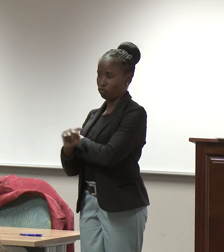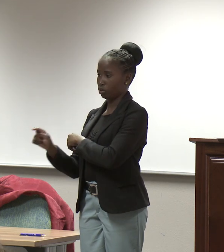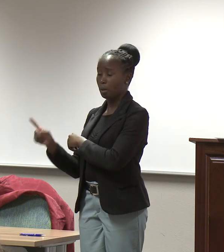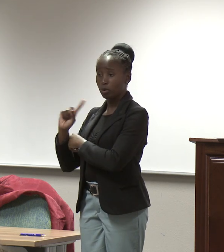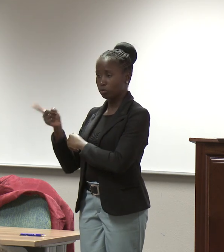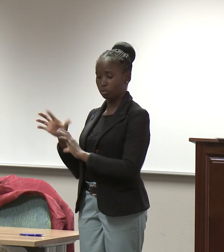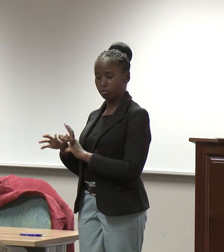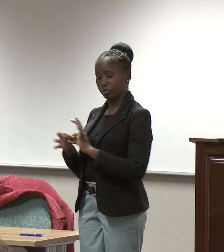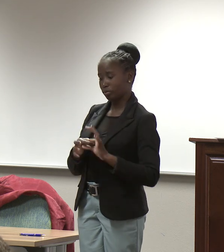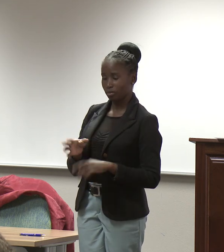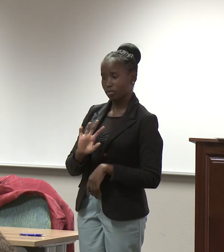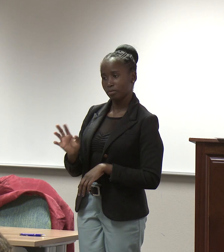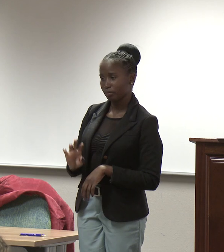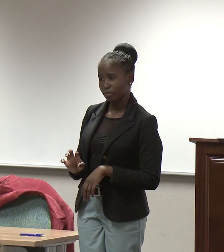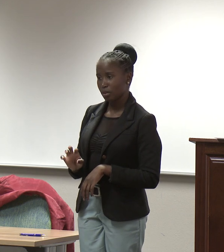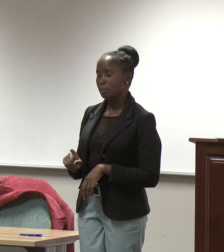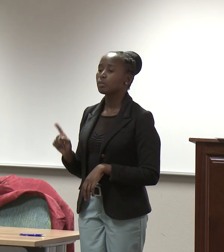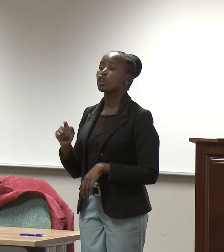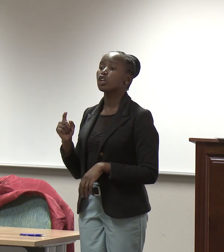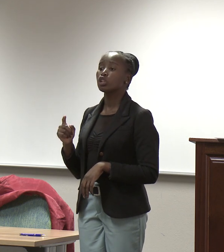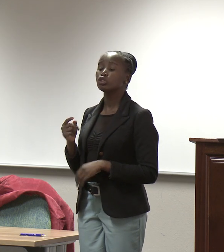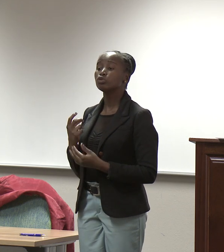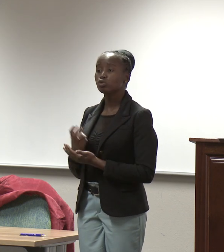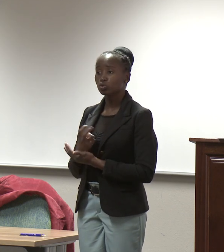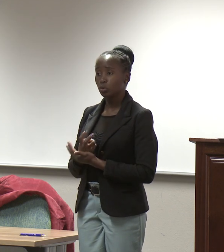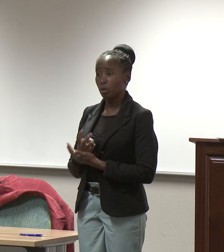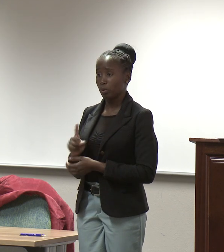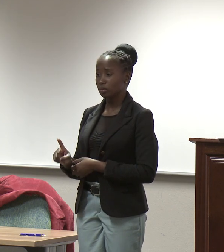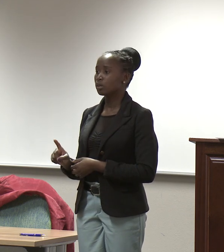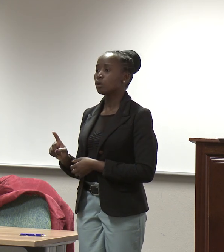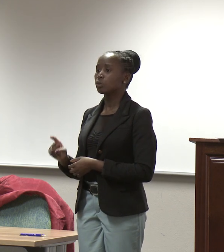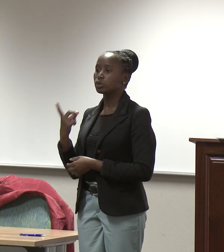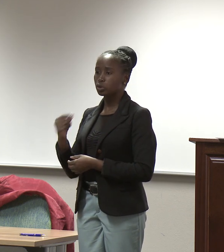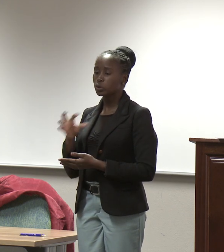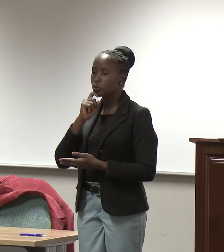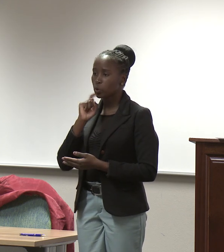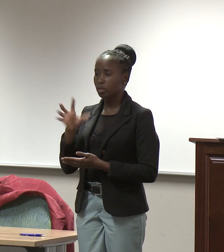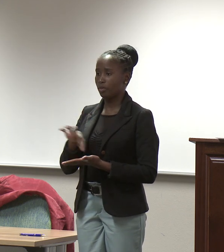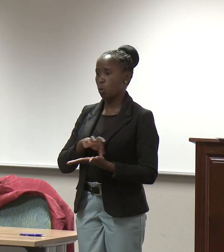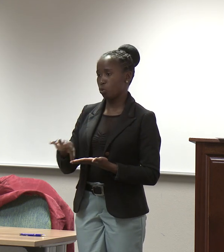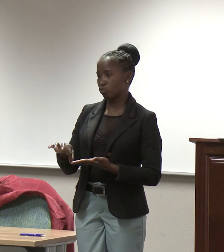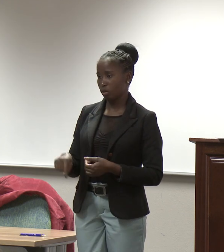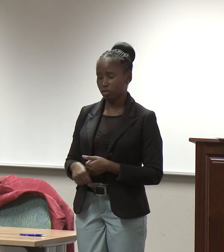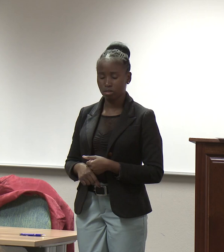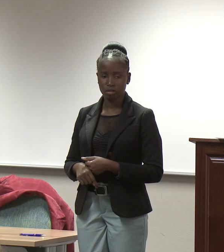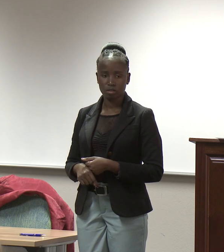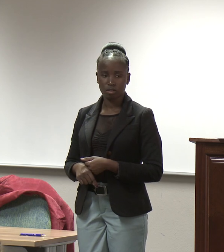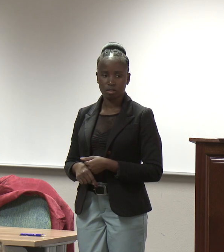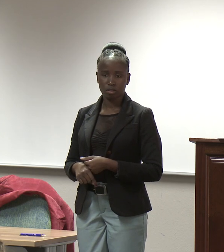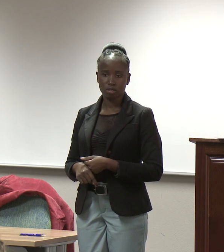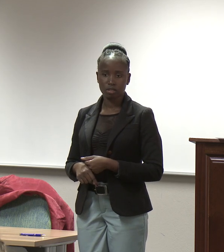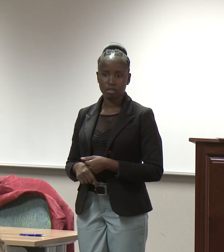attached. Usually, with think tanks, the strings are part of the contract. And that's what makes it bad,